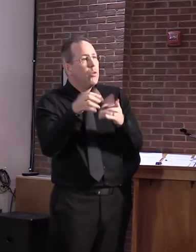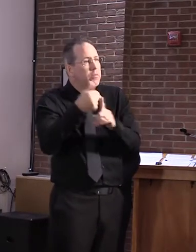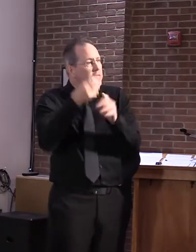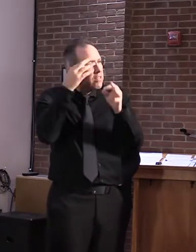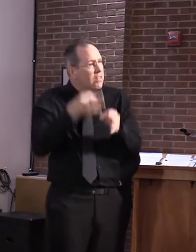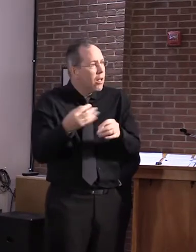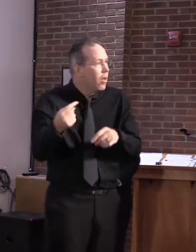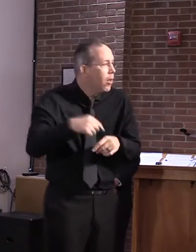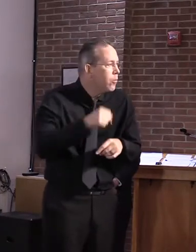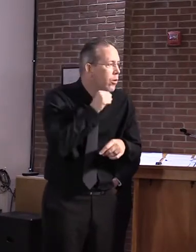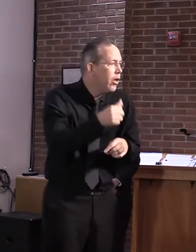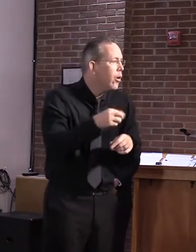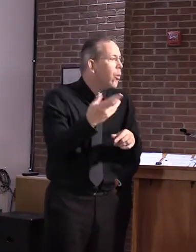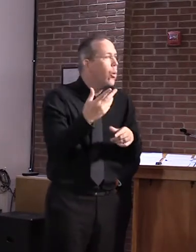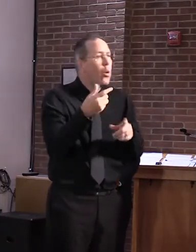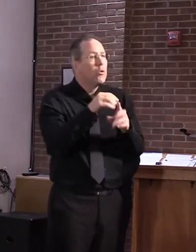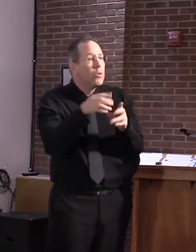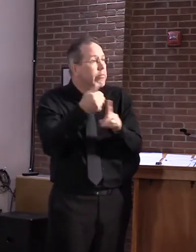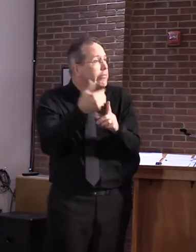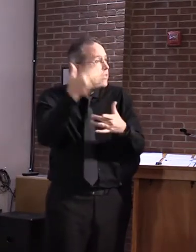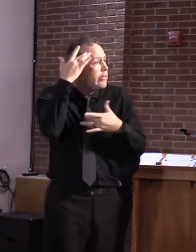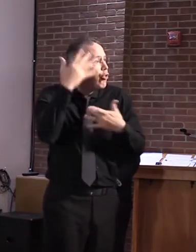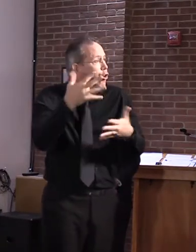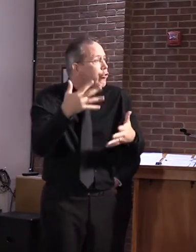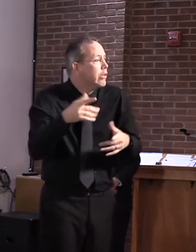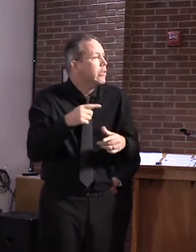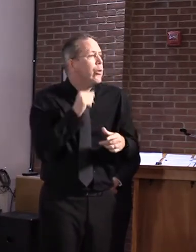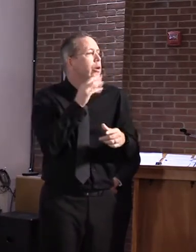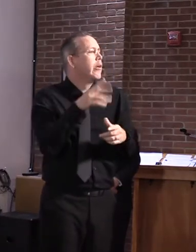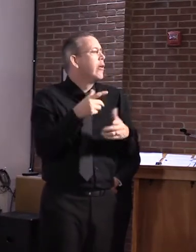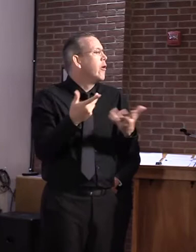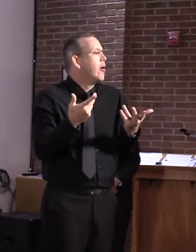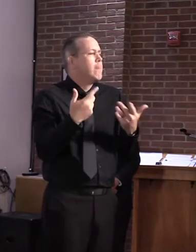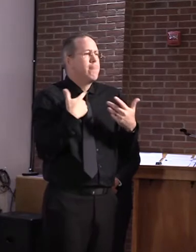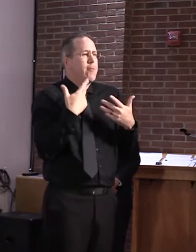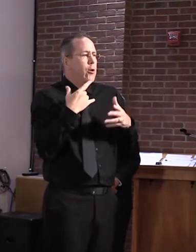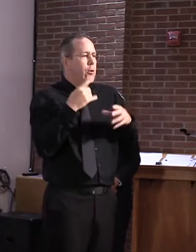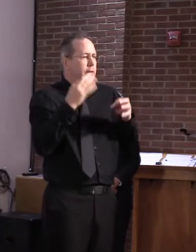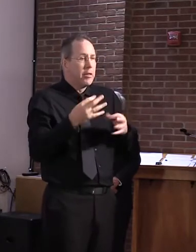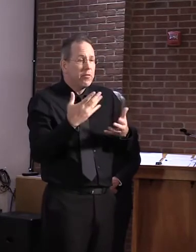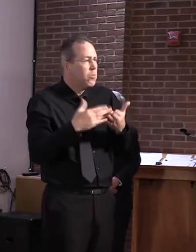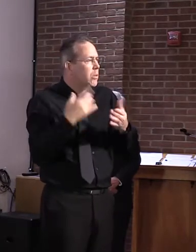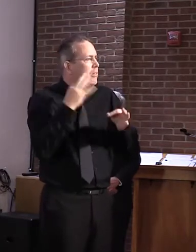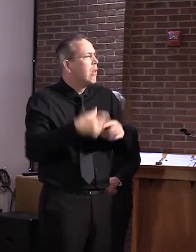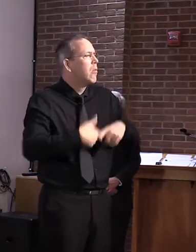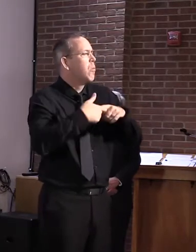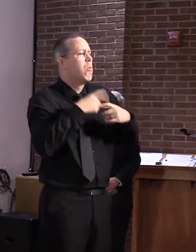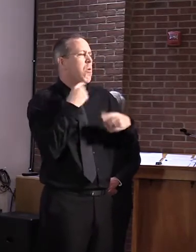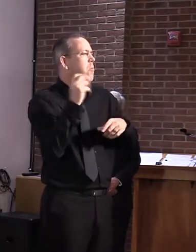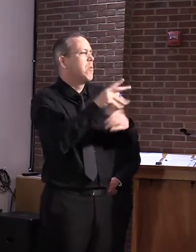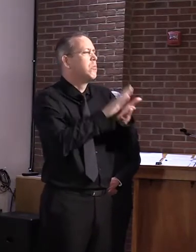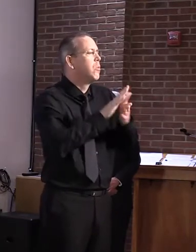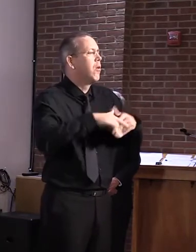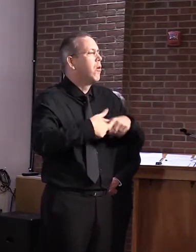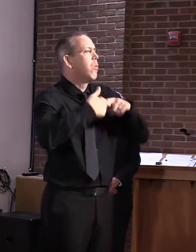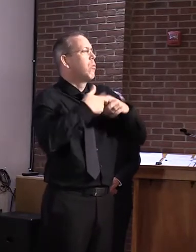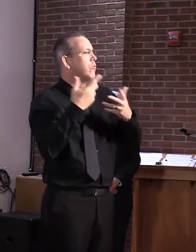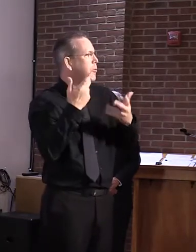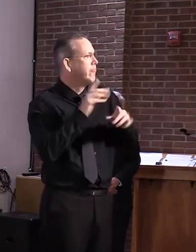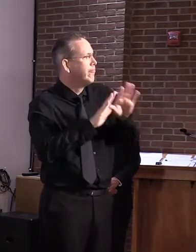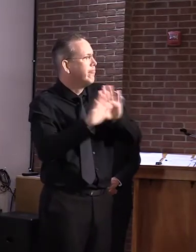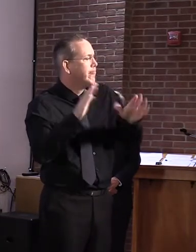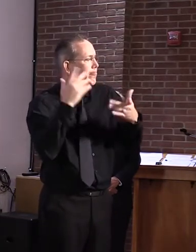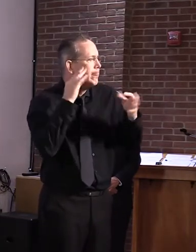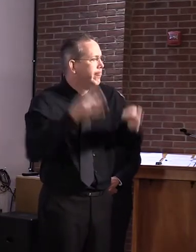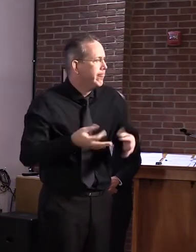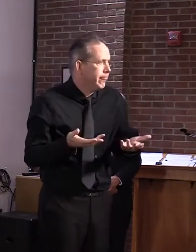care physician when they consult with them that going to any college, whether it's Vermont or anywhere, might be too risky for them. There may be